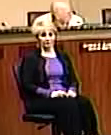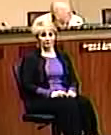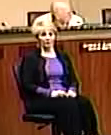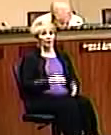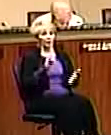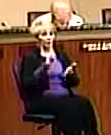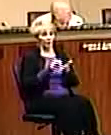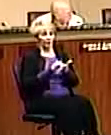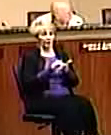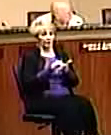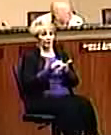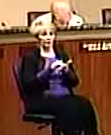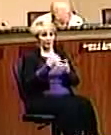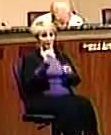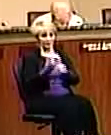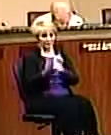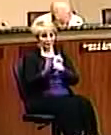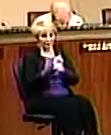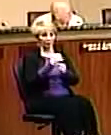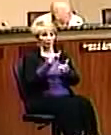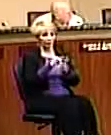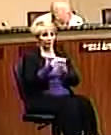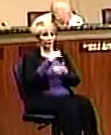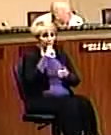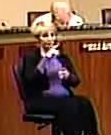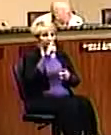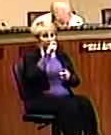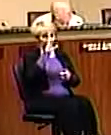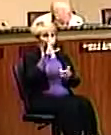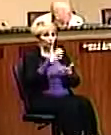This is a statistic that is unusual.